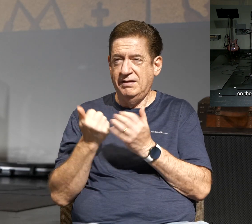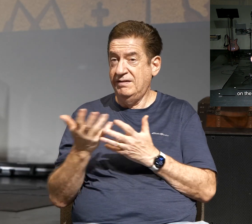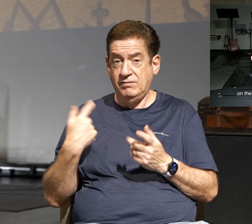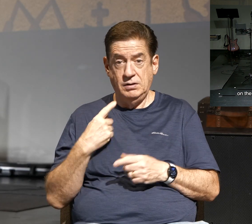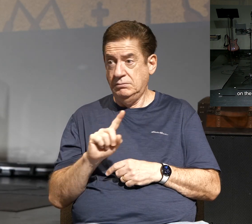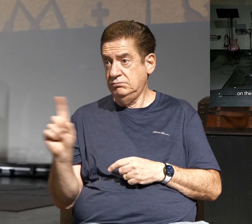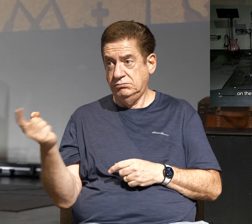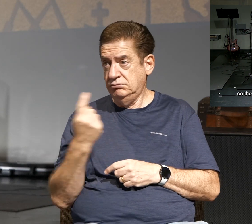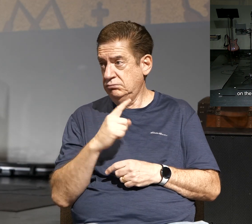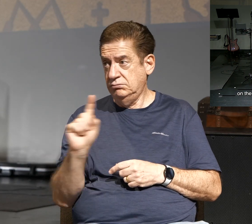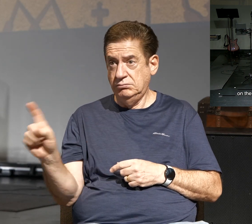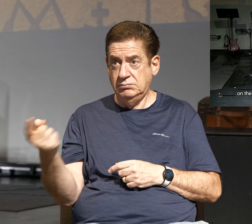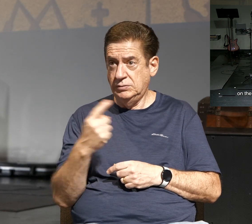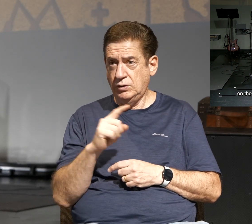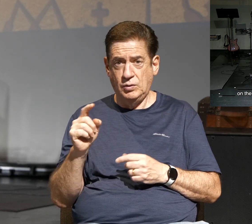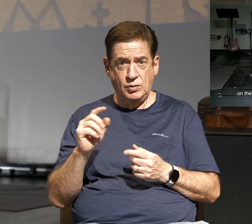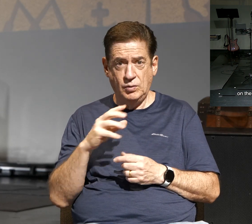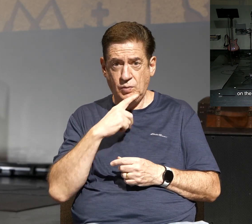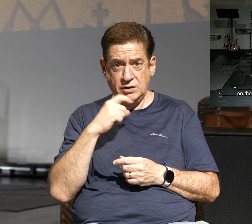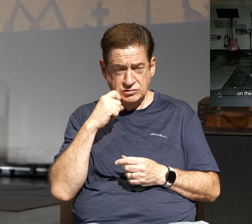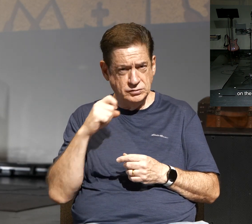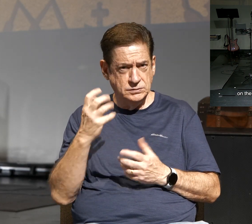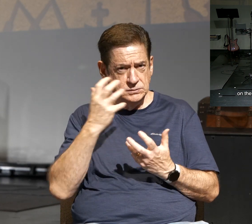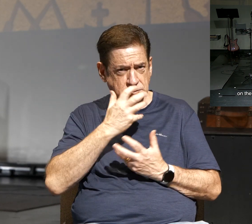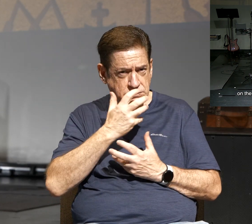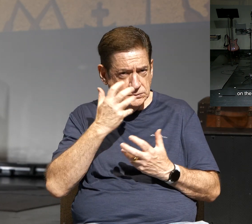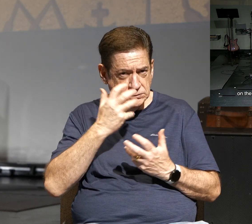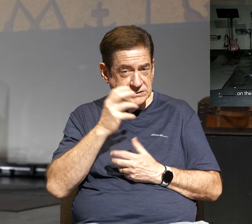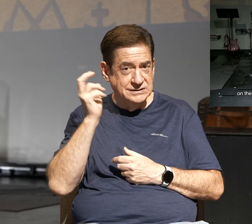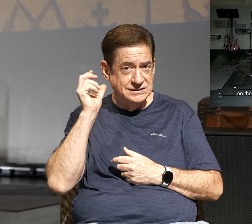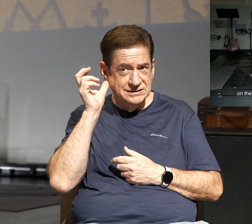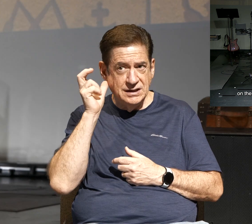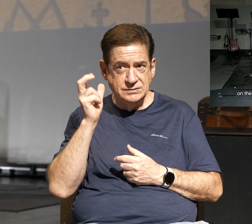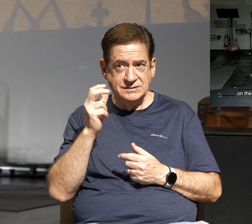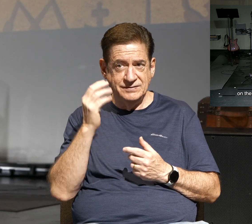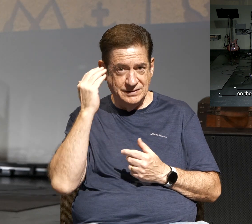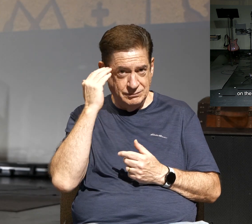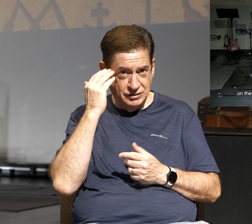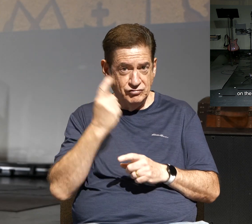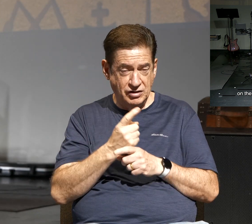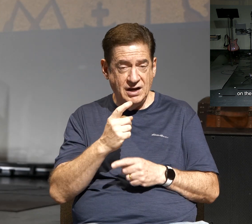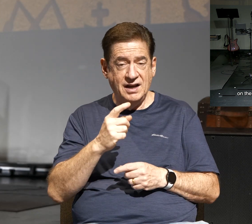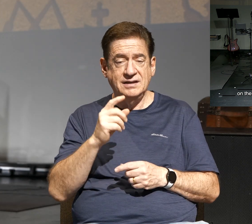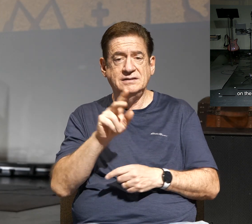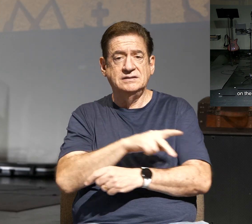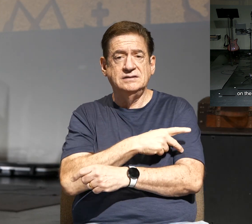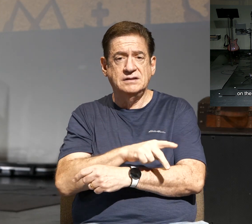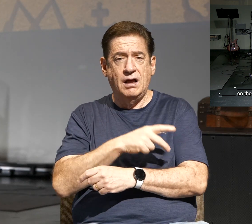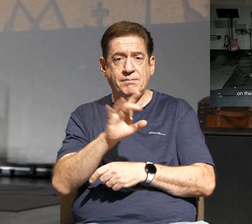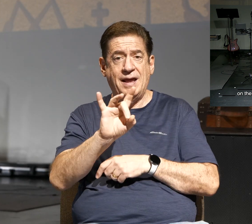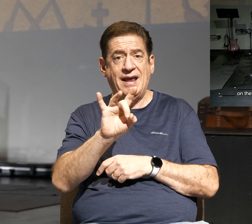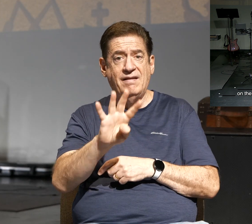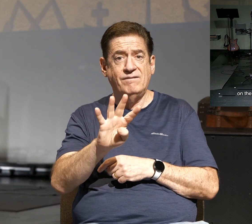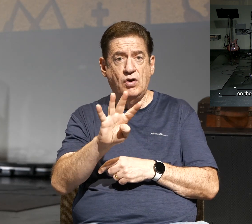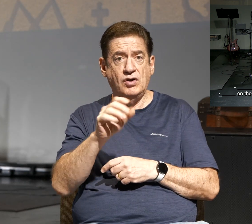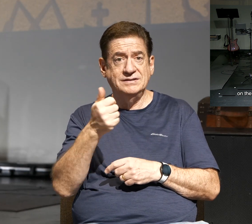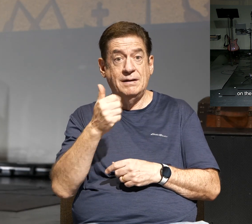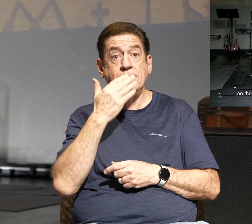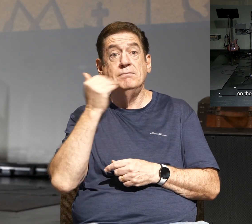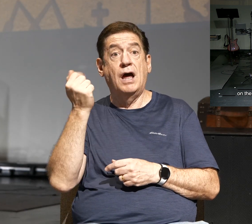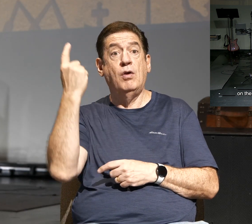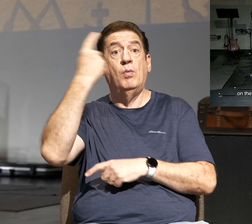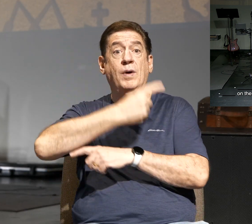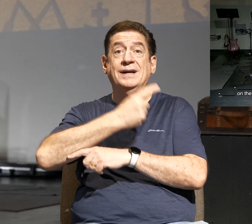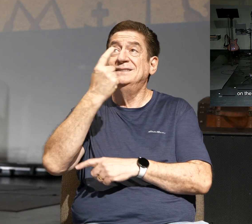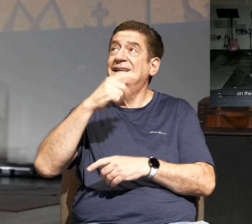wander around in the wilderness. Whoa! Sounds familiar, doesn't it? Psalm 84:10. Remember the psalmist said, better is one